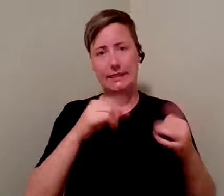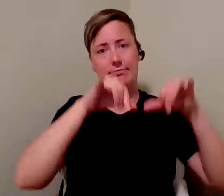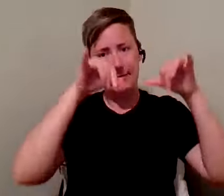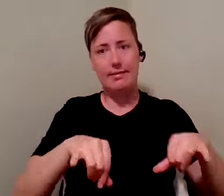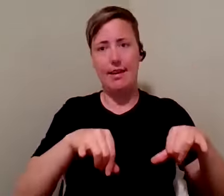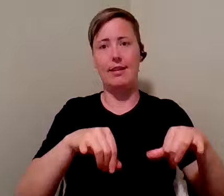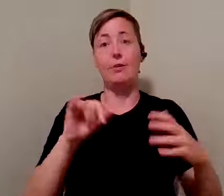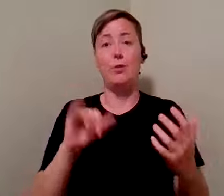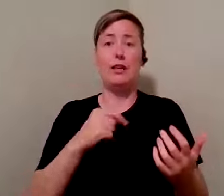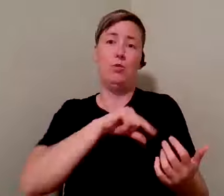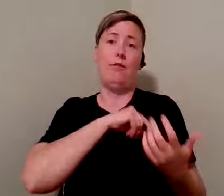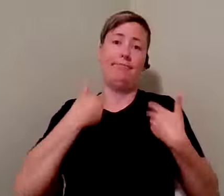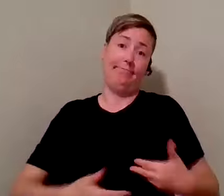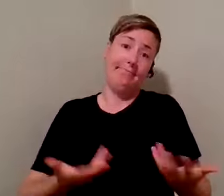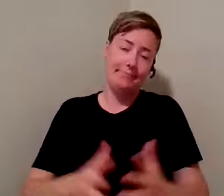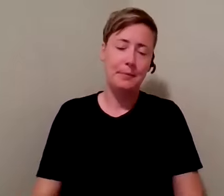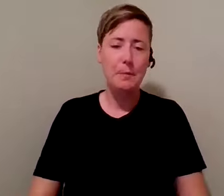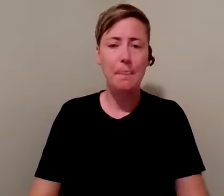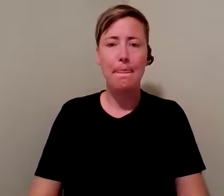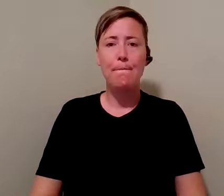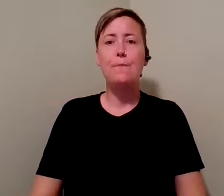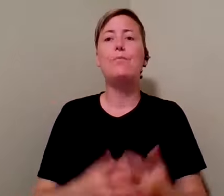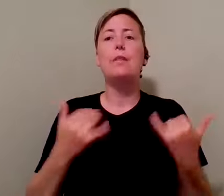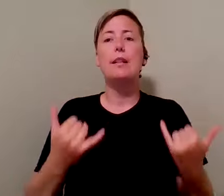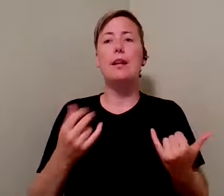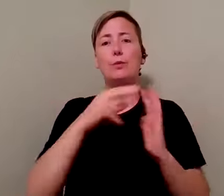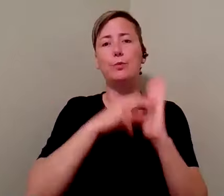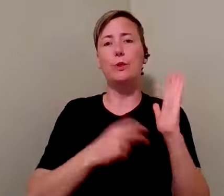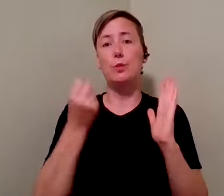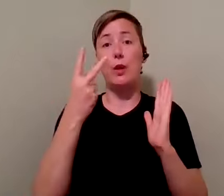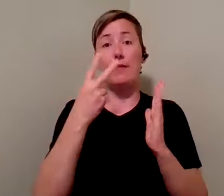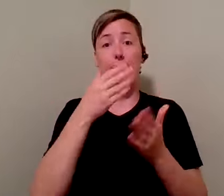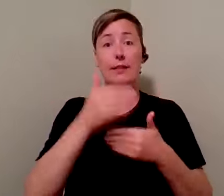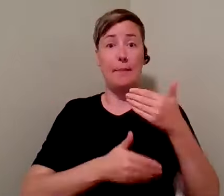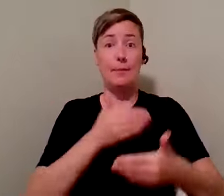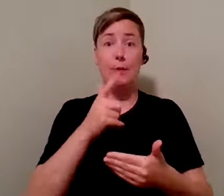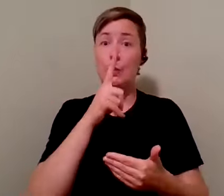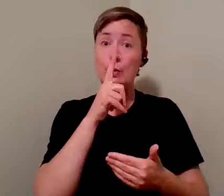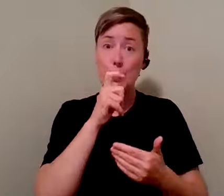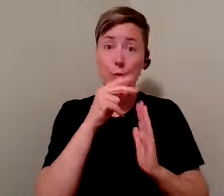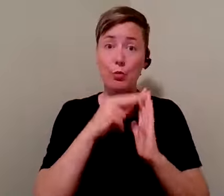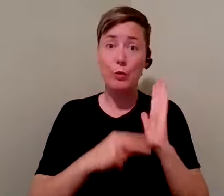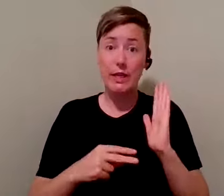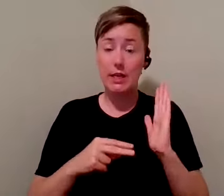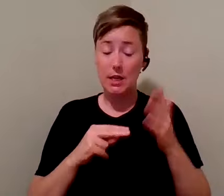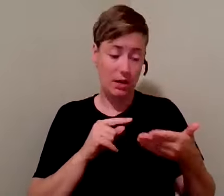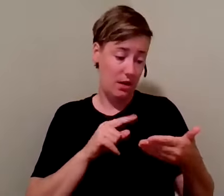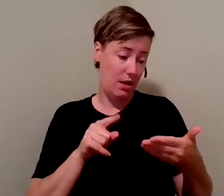Okay, so we have our 12 steps, and to read our 12 steps of Alcoholics Anonymous, I have asked Terry